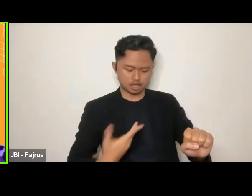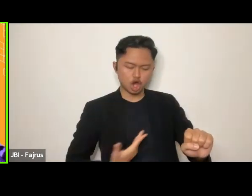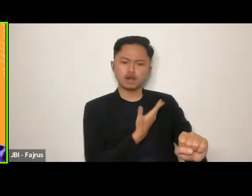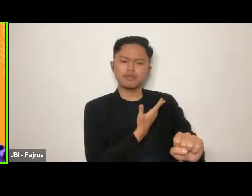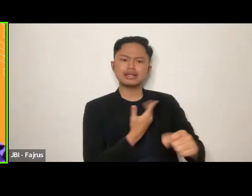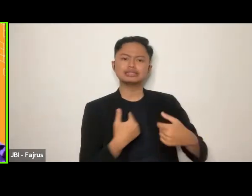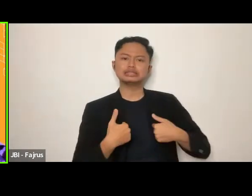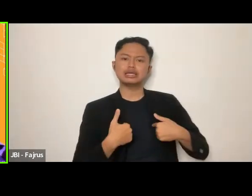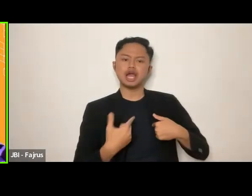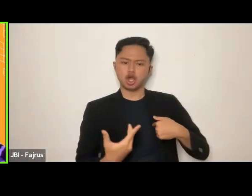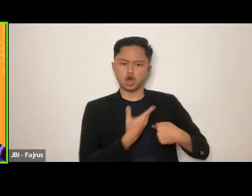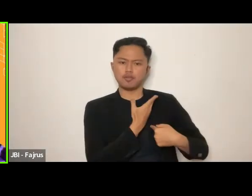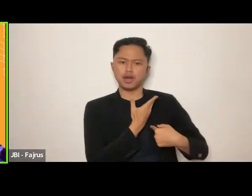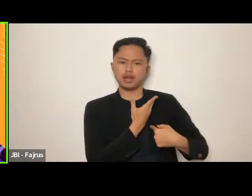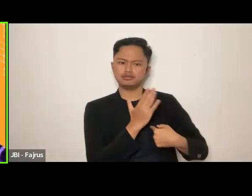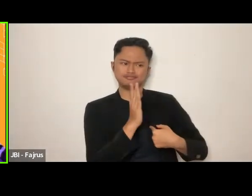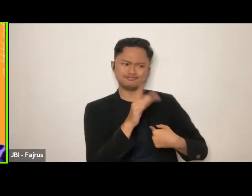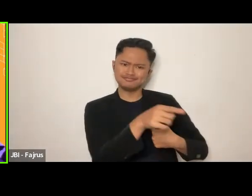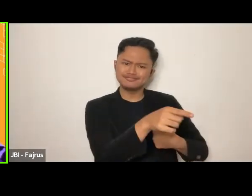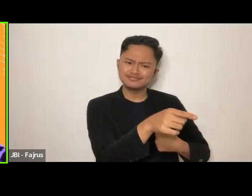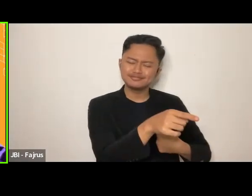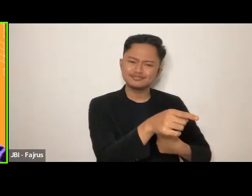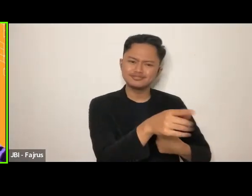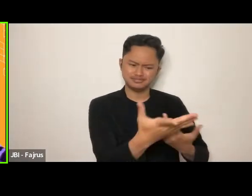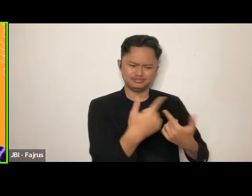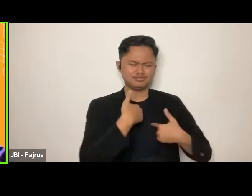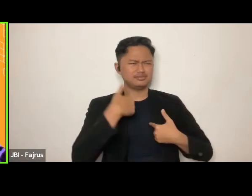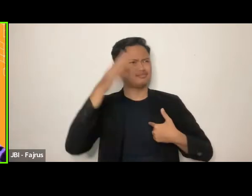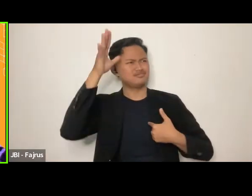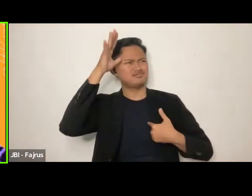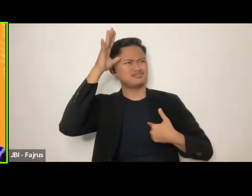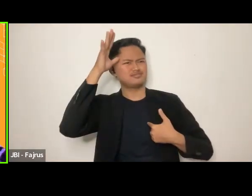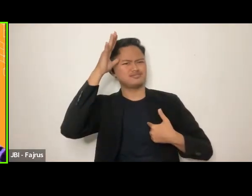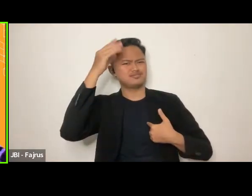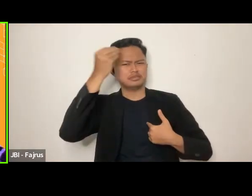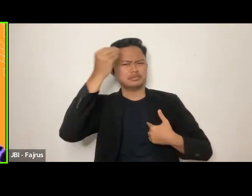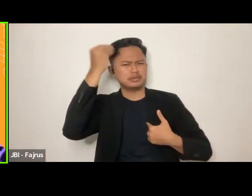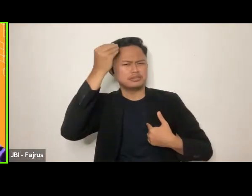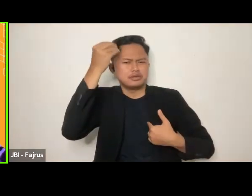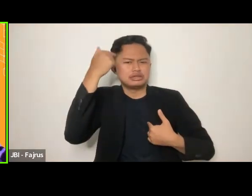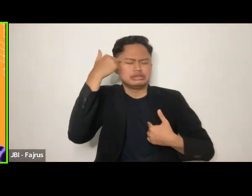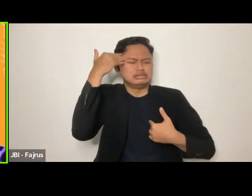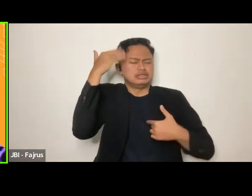arrested? It's something that I cannot understand in my